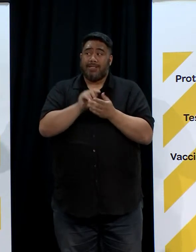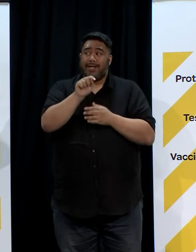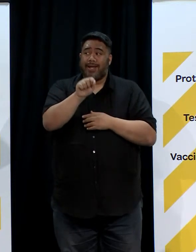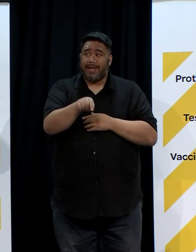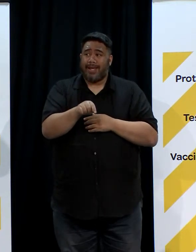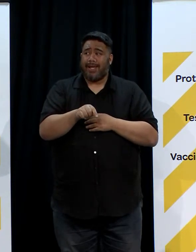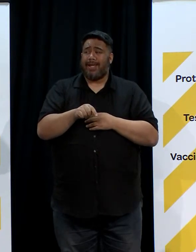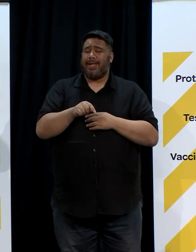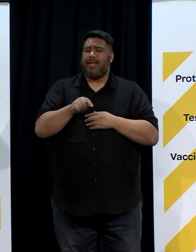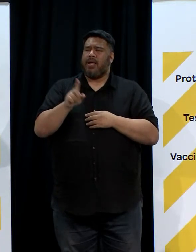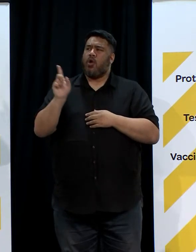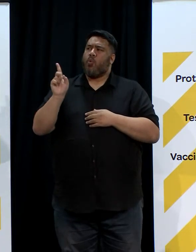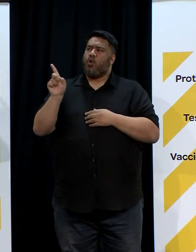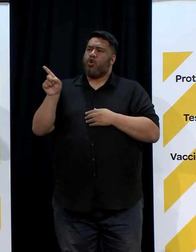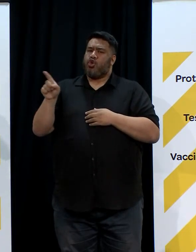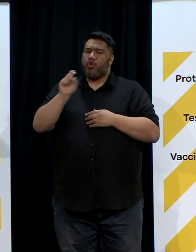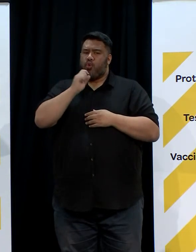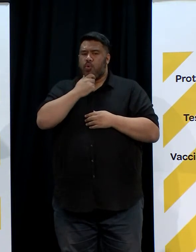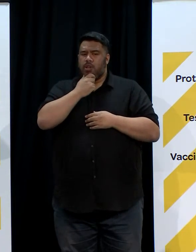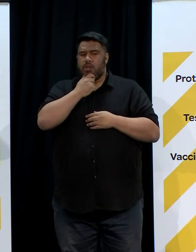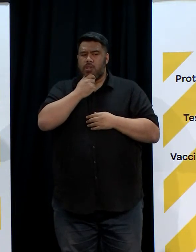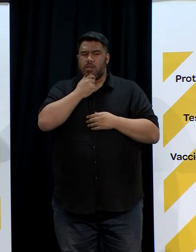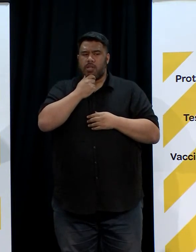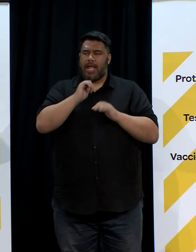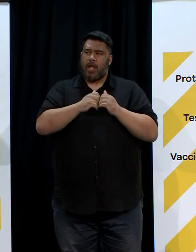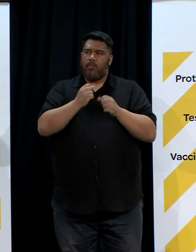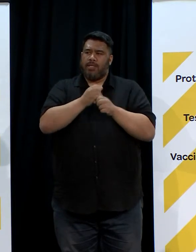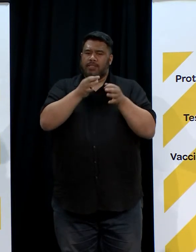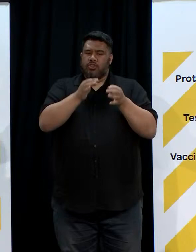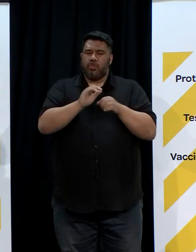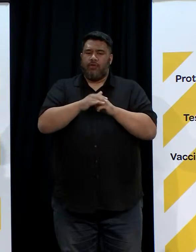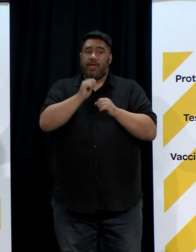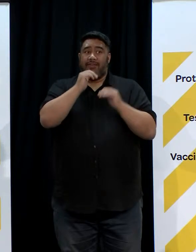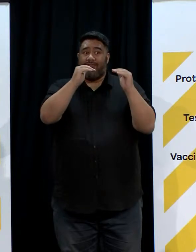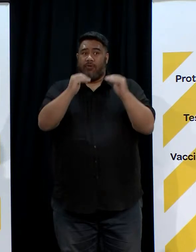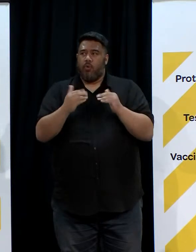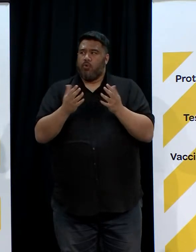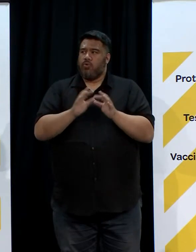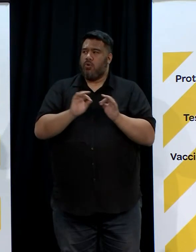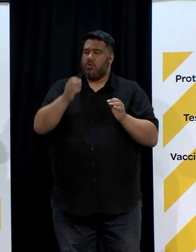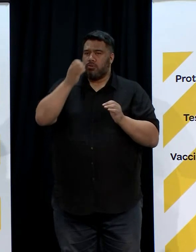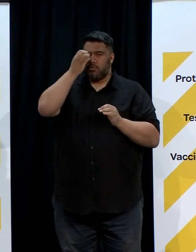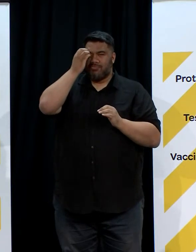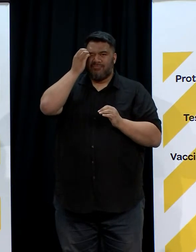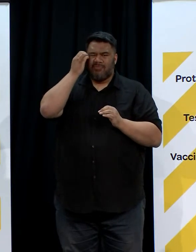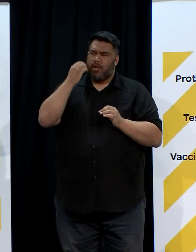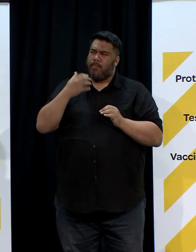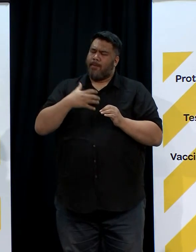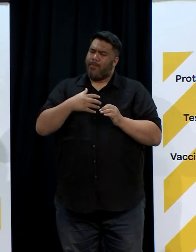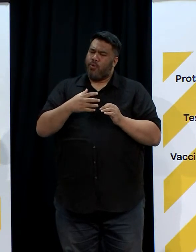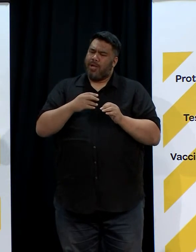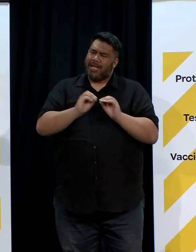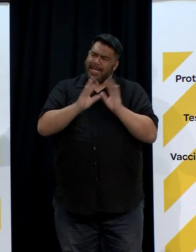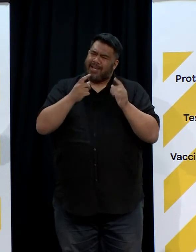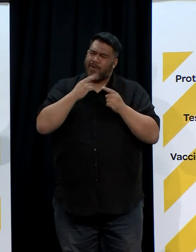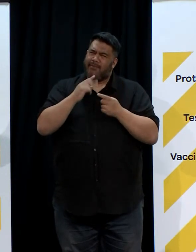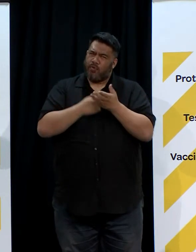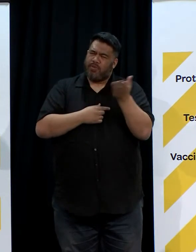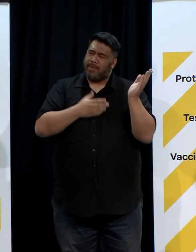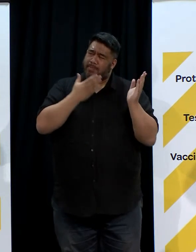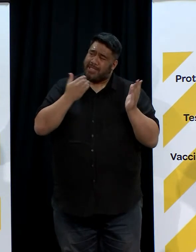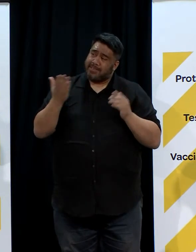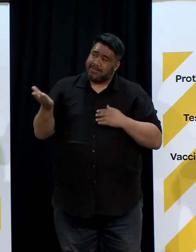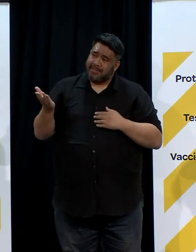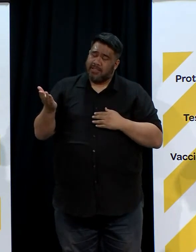I guess, are there any outstanding areas that you really want to get some more clarity on around that? The thing that I've learned over